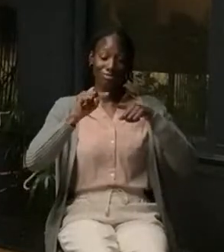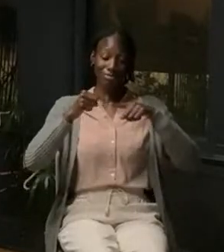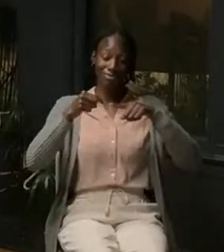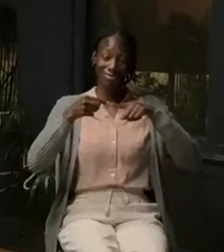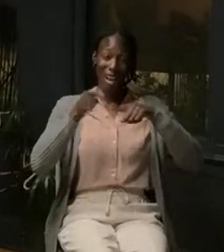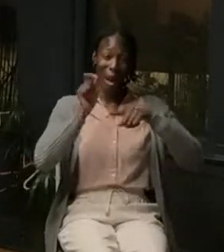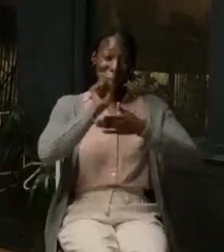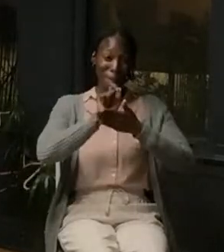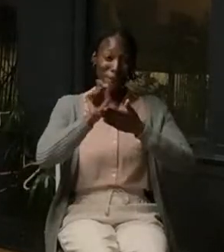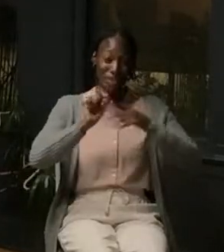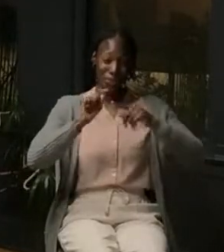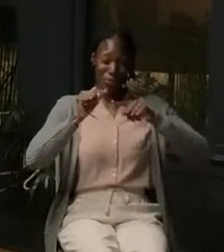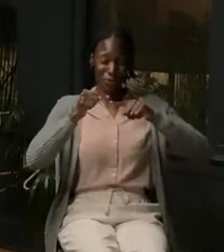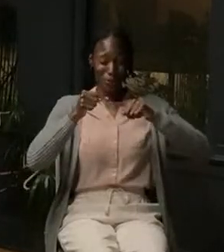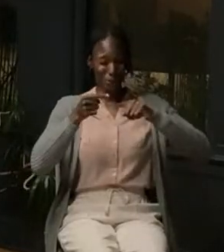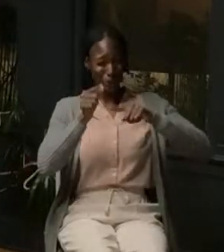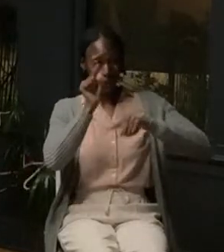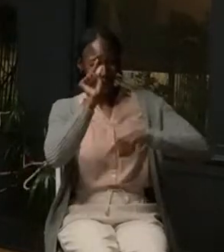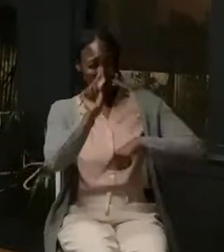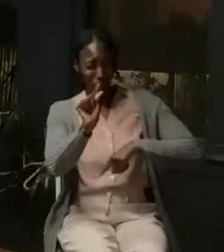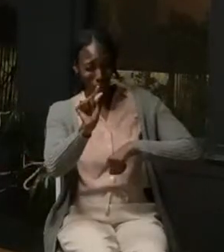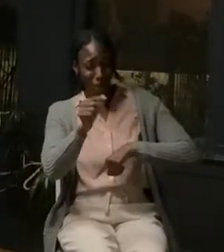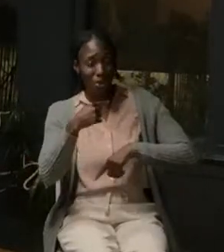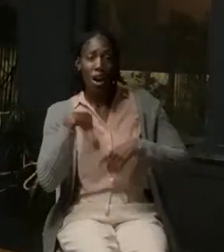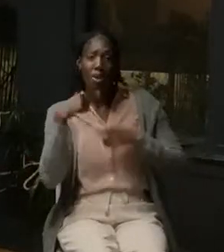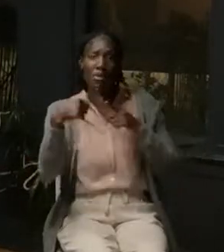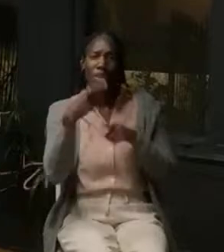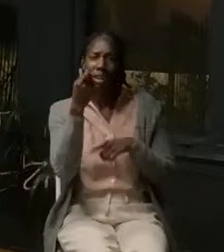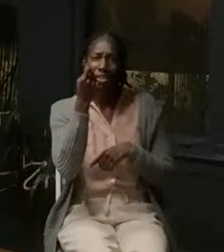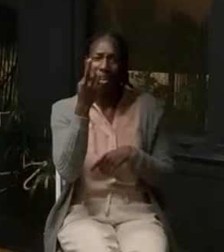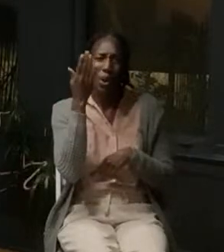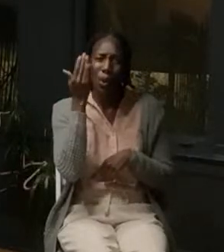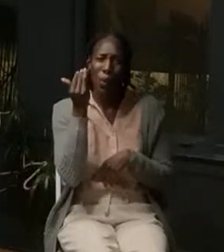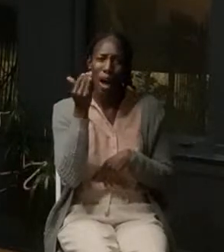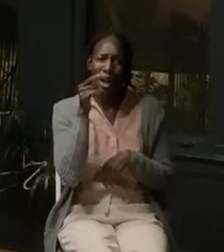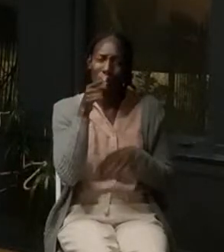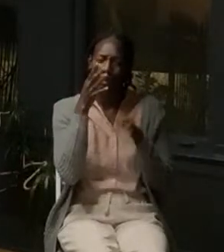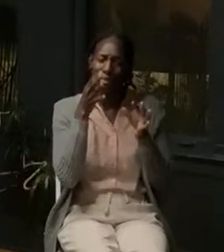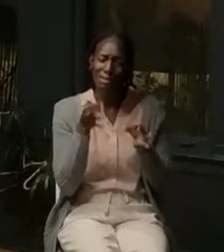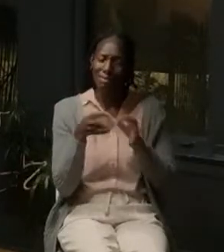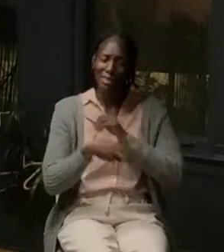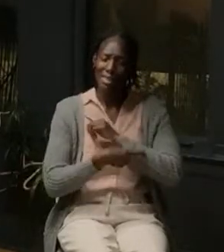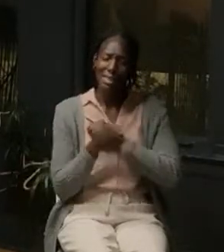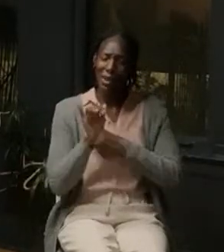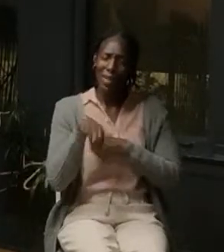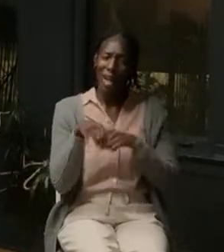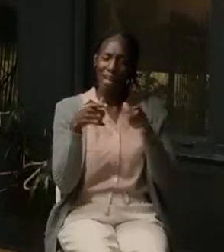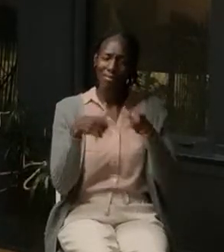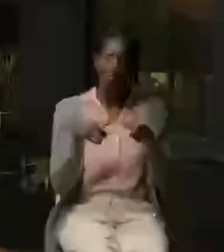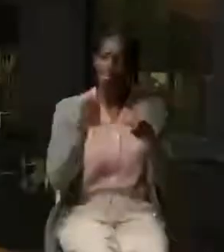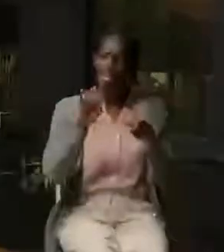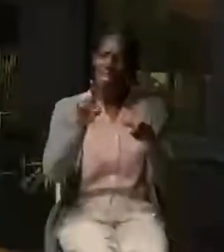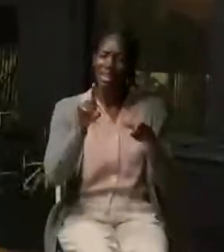I'm struggling to understand why you would steal that CD.